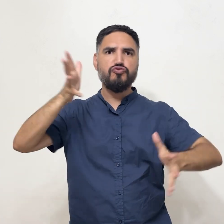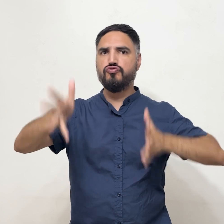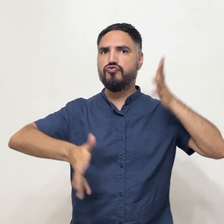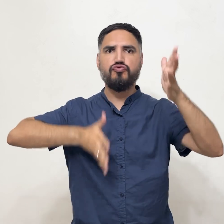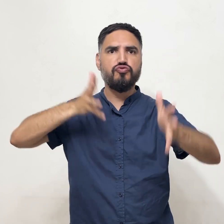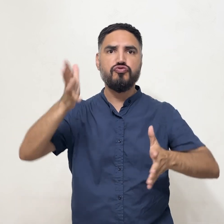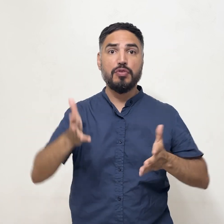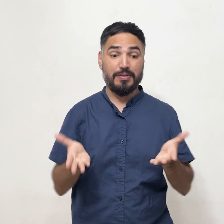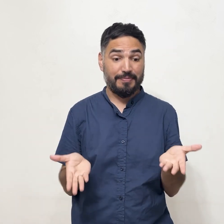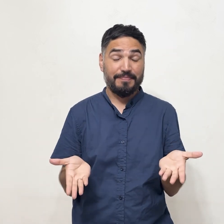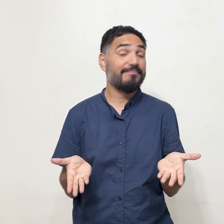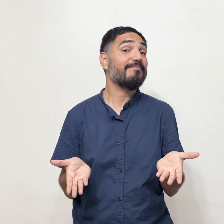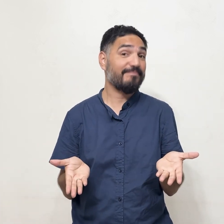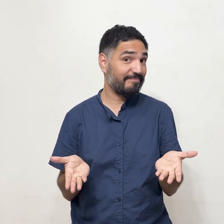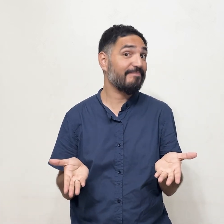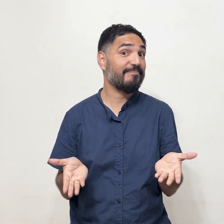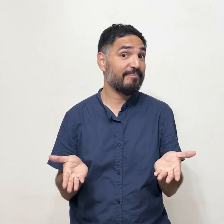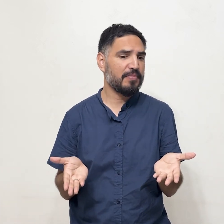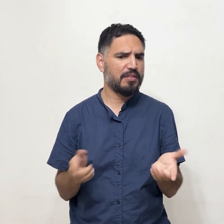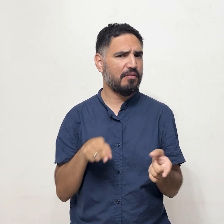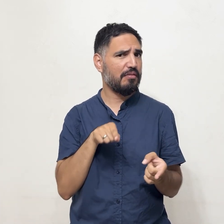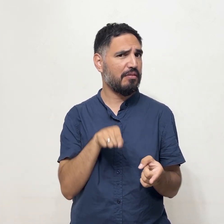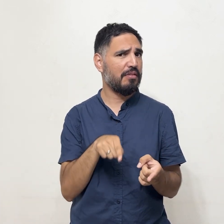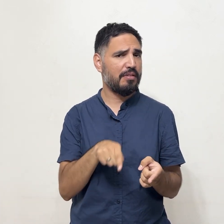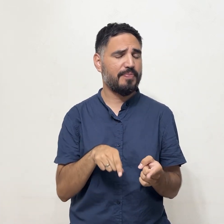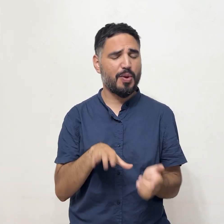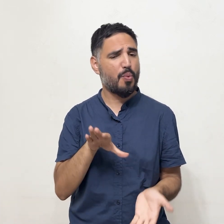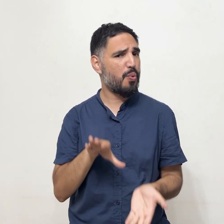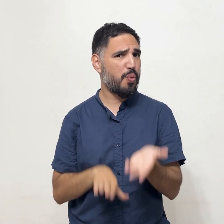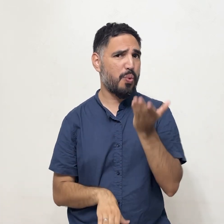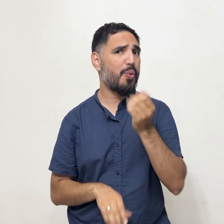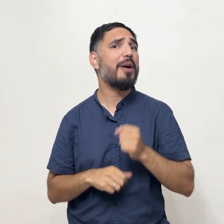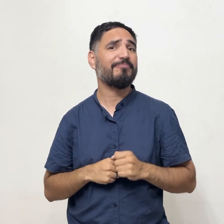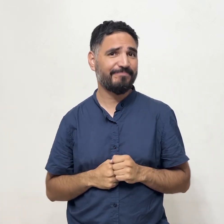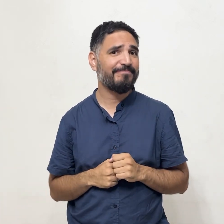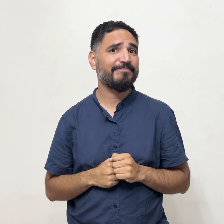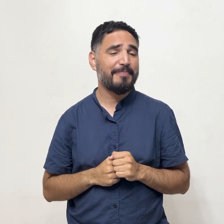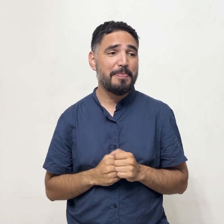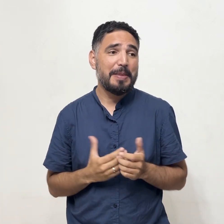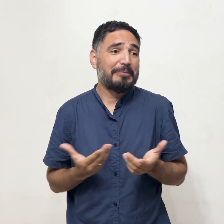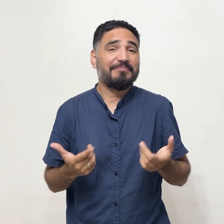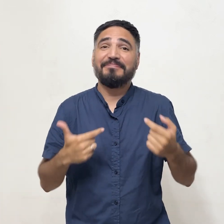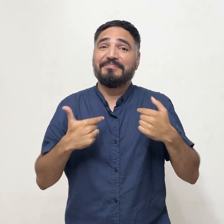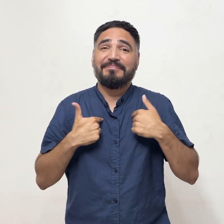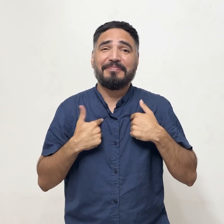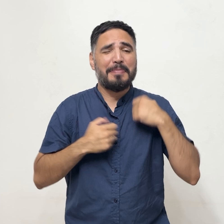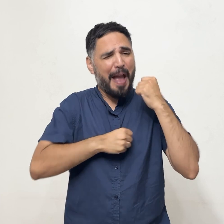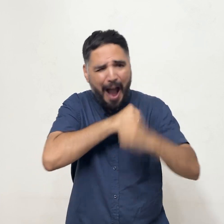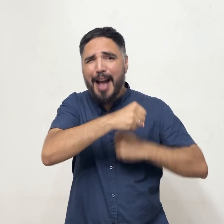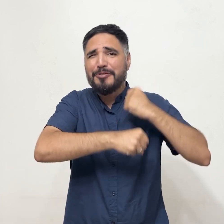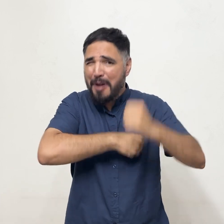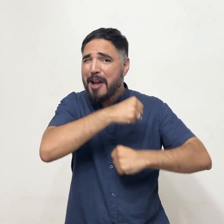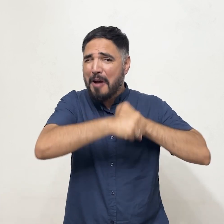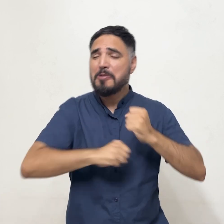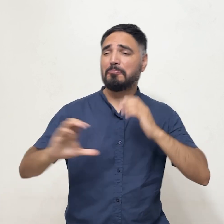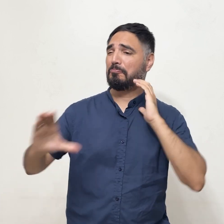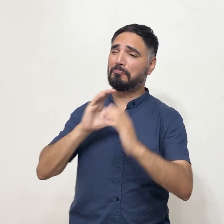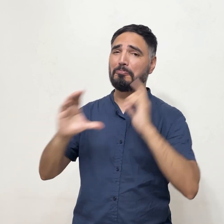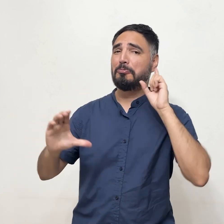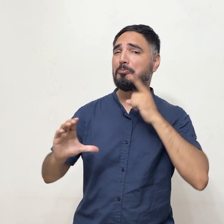we make our signs. This is super important. In my personal experience, I've spent many years talking with deaf